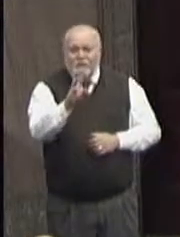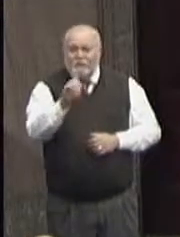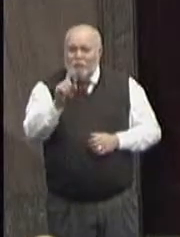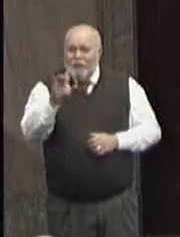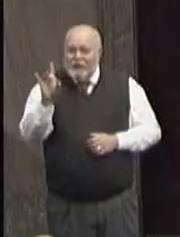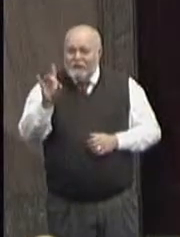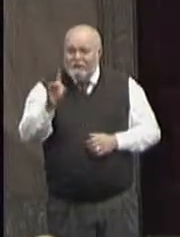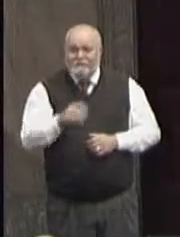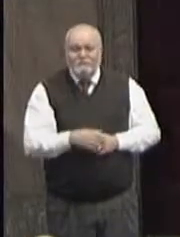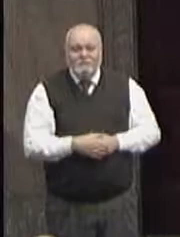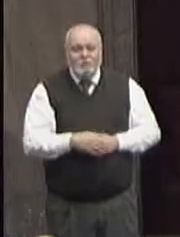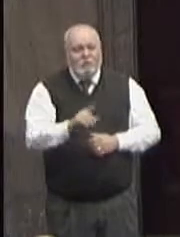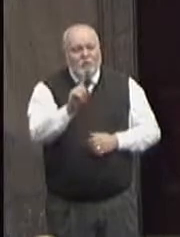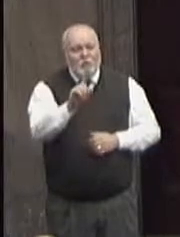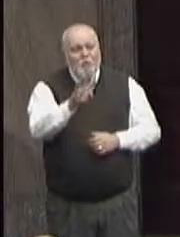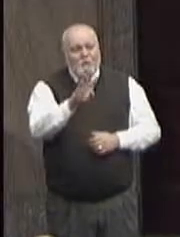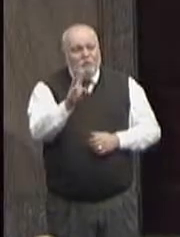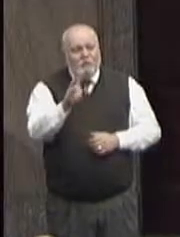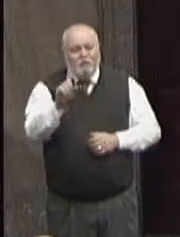14618,